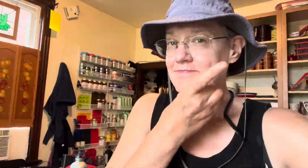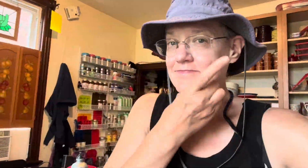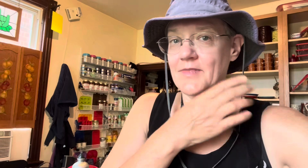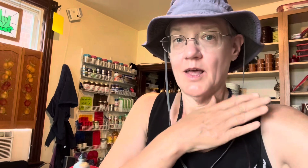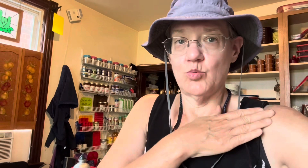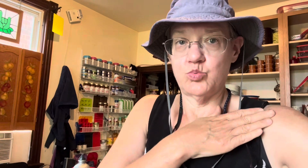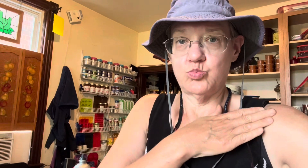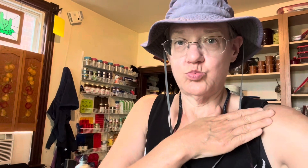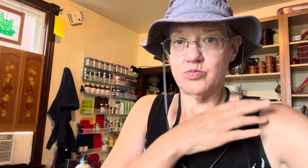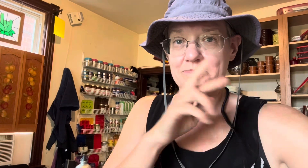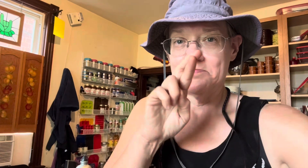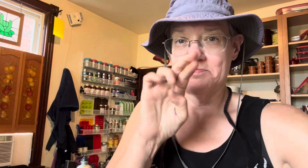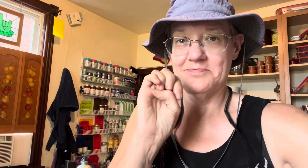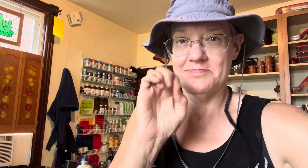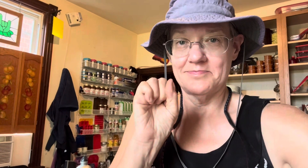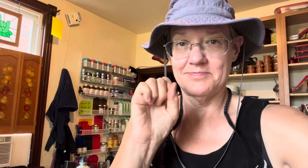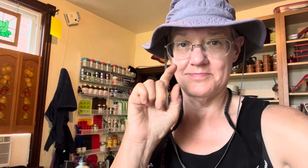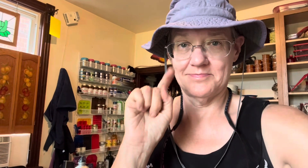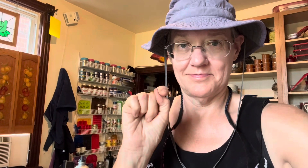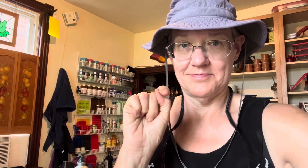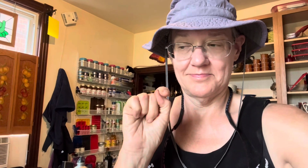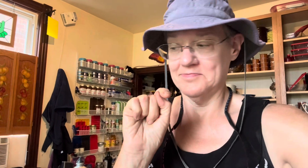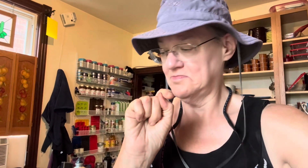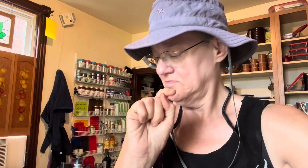Right now, Dell's resting.